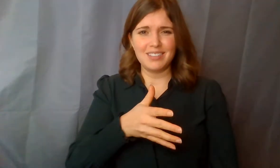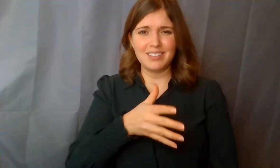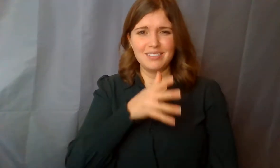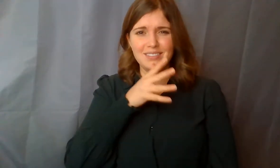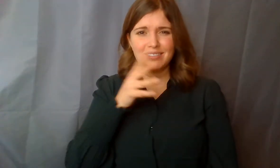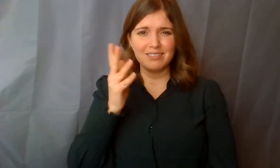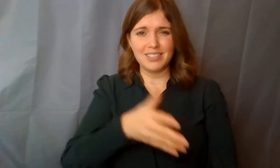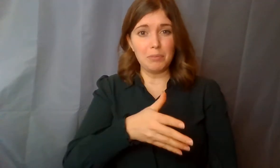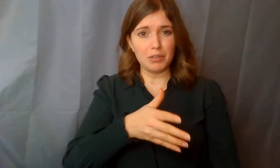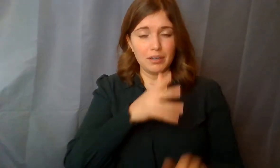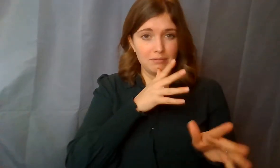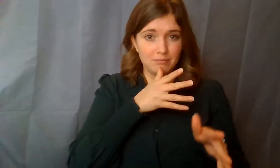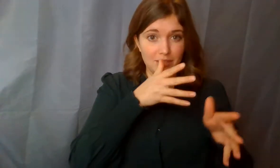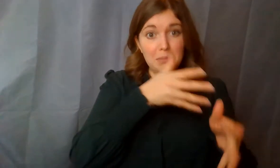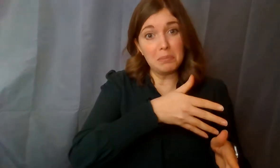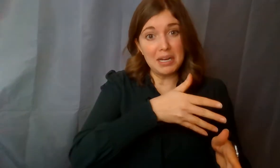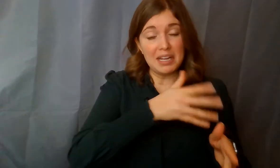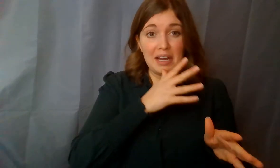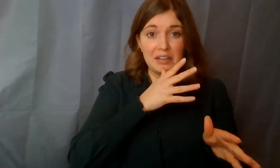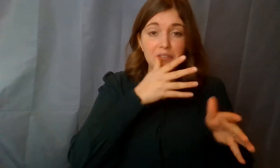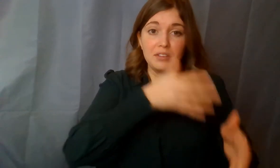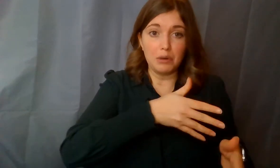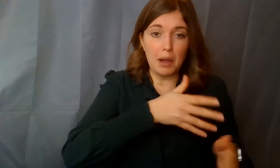detest. Similar meaning, kind of. Throw up,